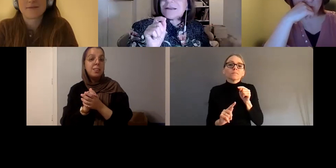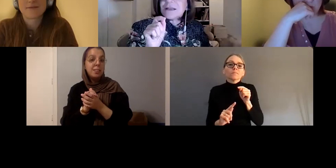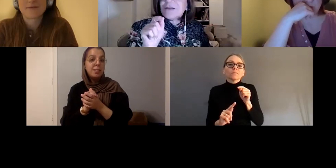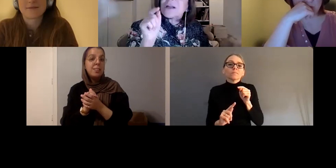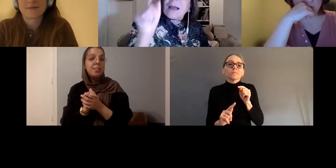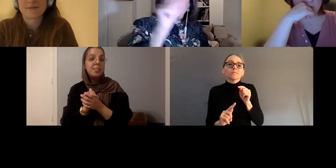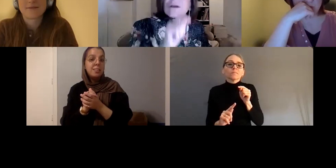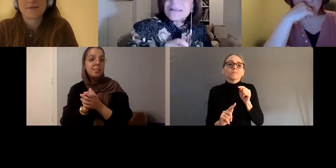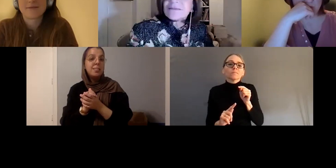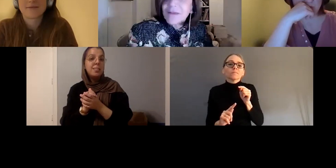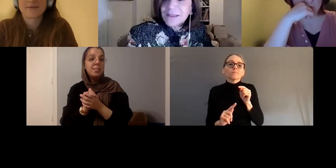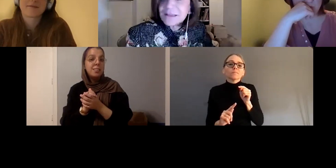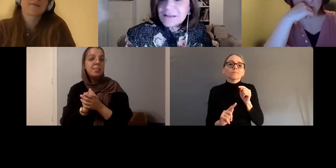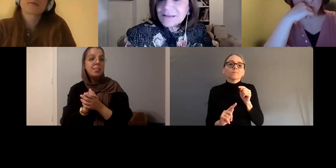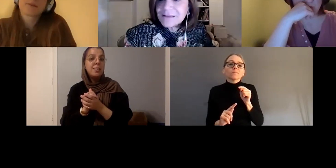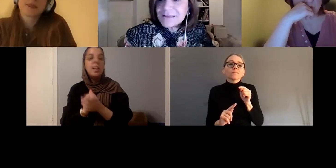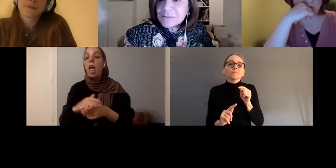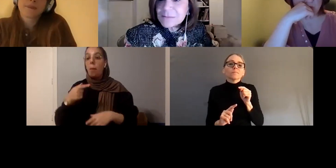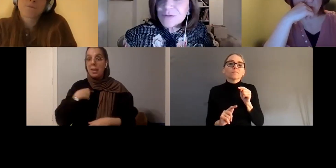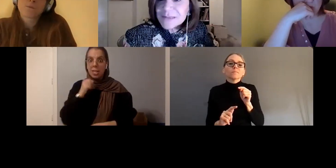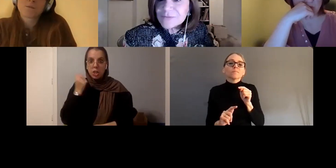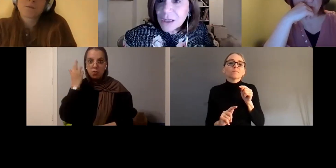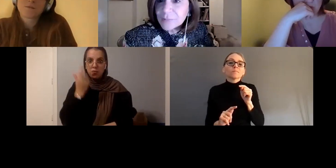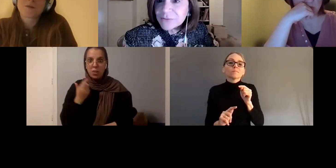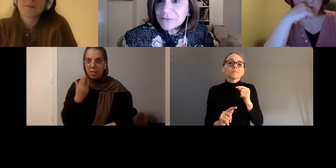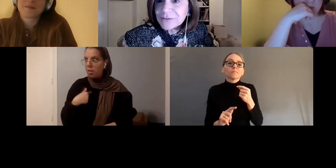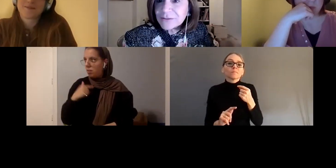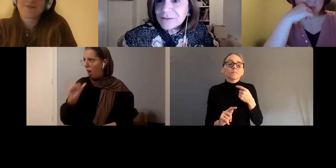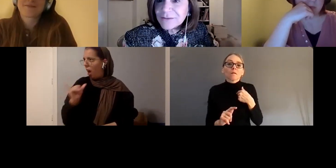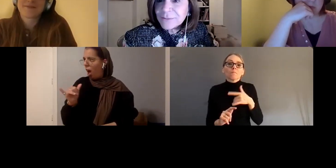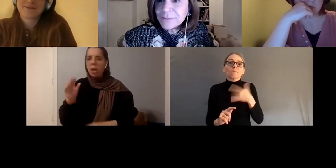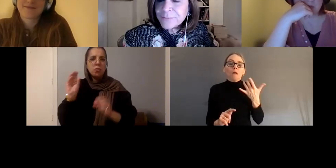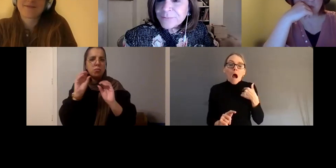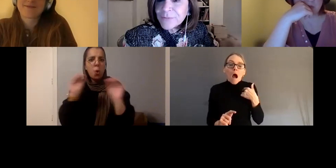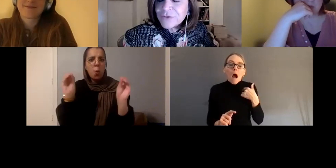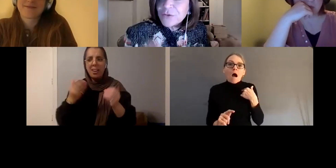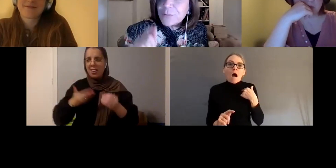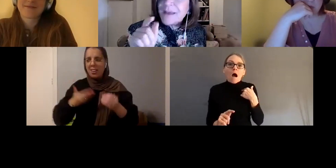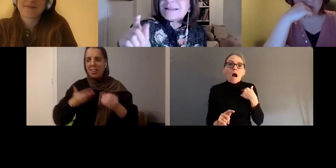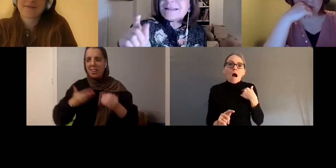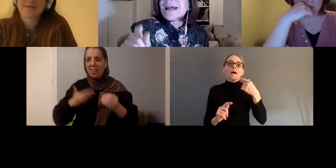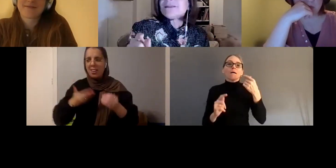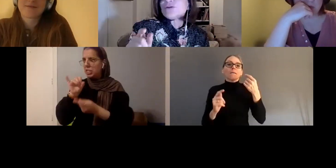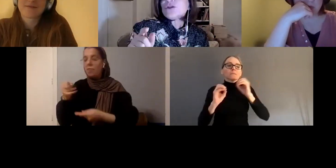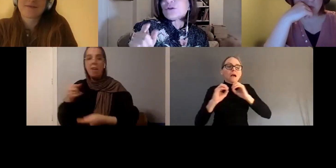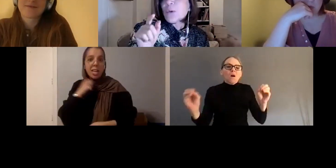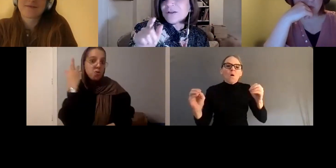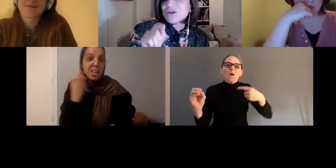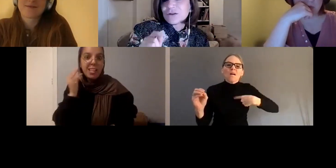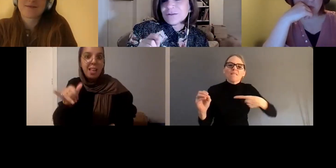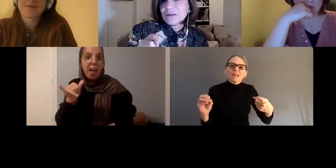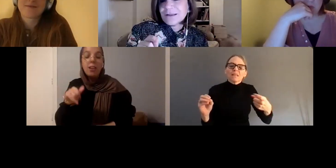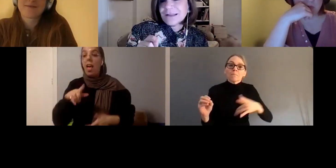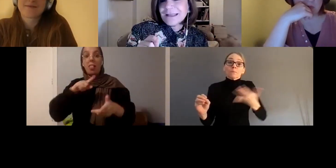note that I wasn't invited to meet with Steve Jobs. So the best answer to your